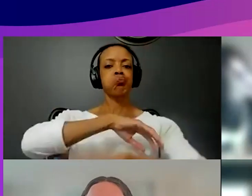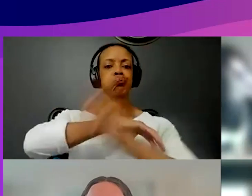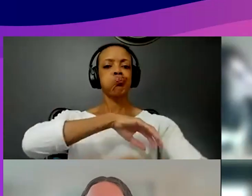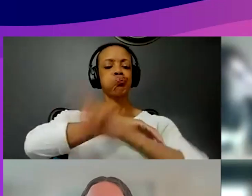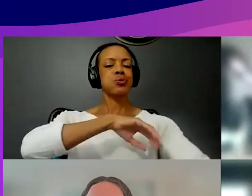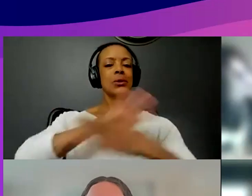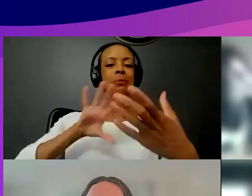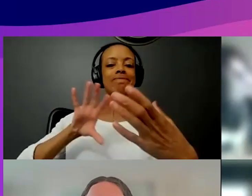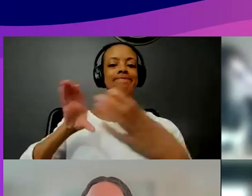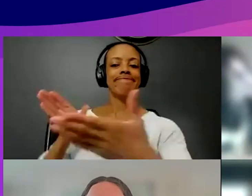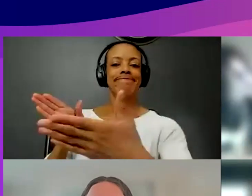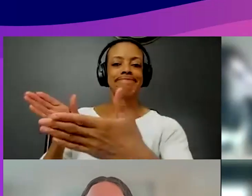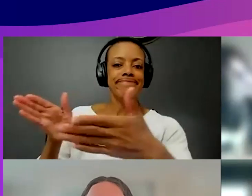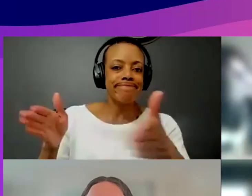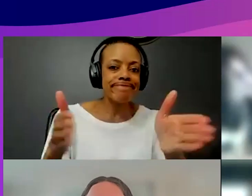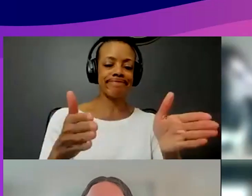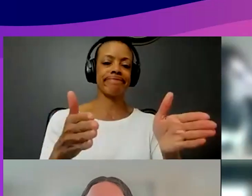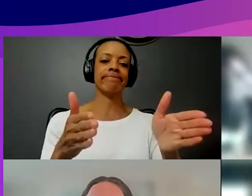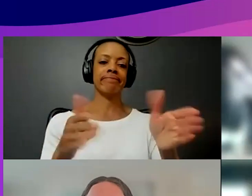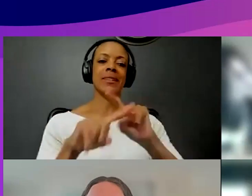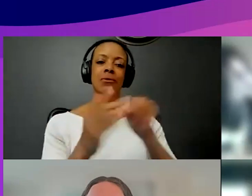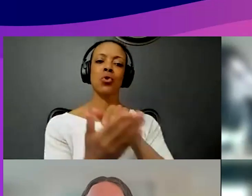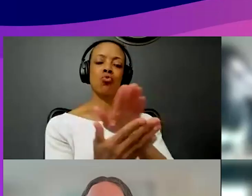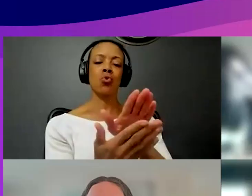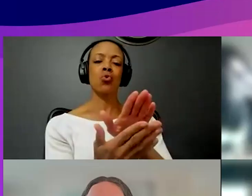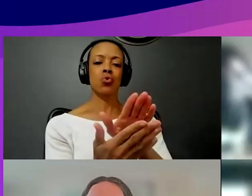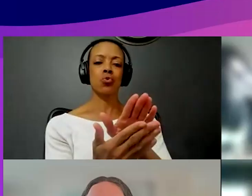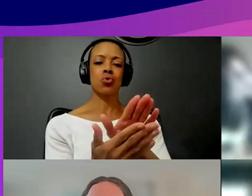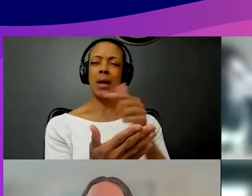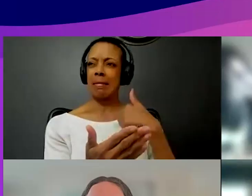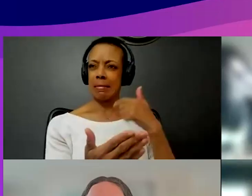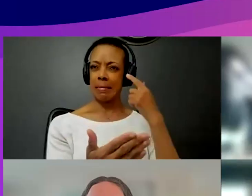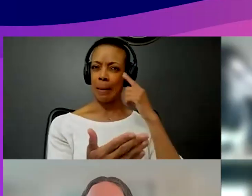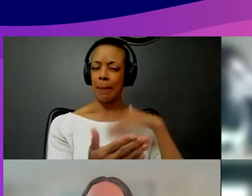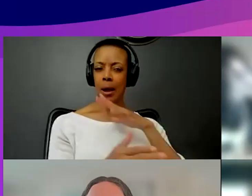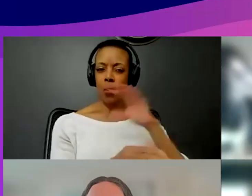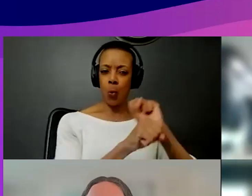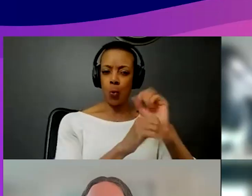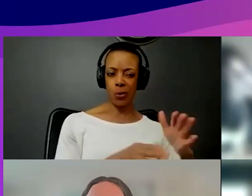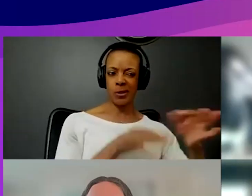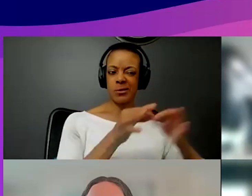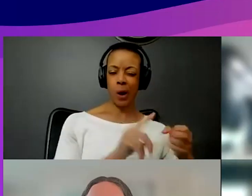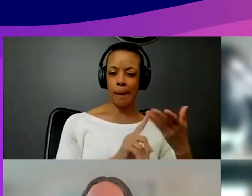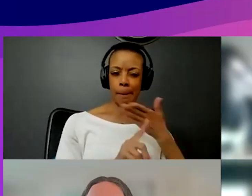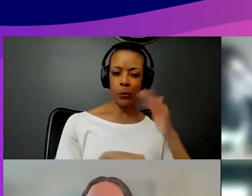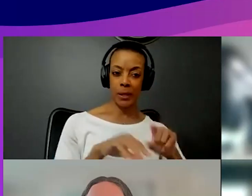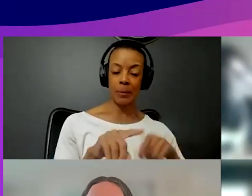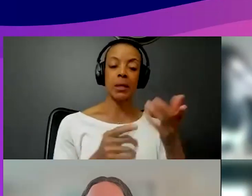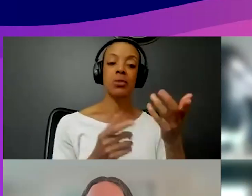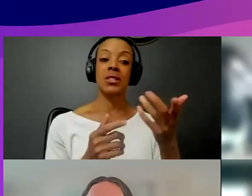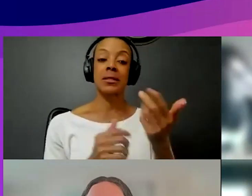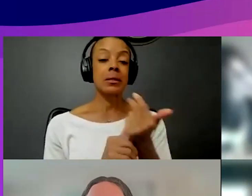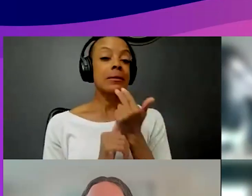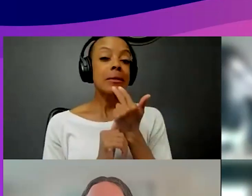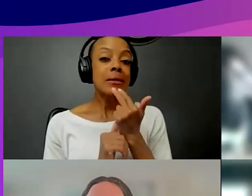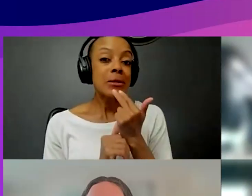by the way, I mean, and I think my colleagues did a great job of describing this before. A very small proportion